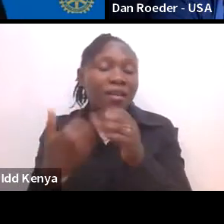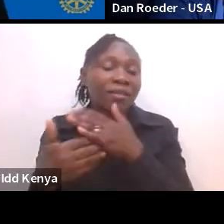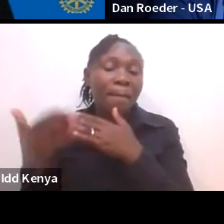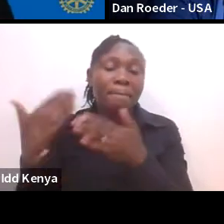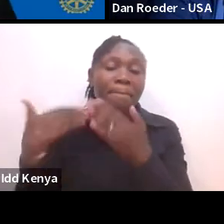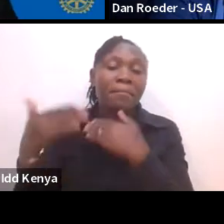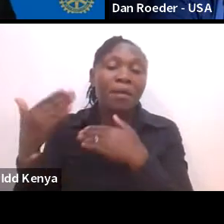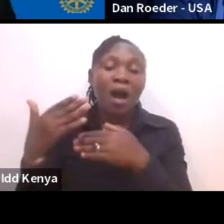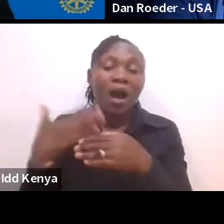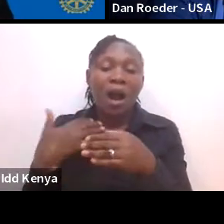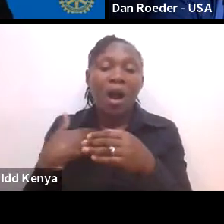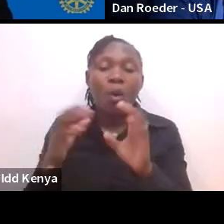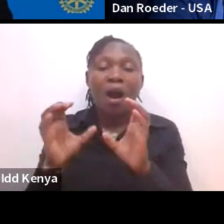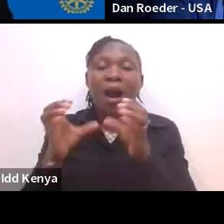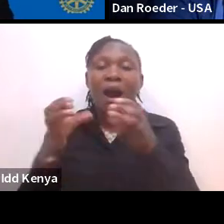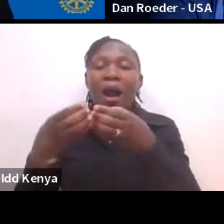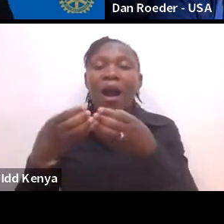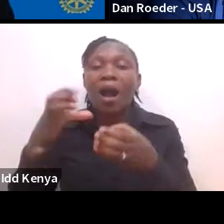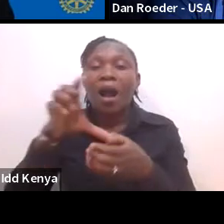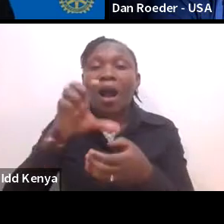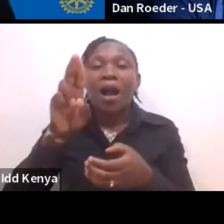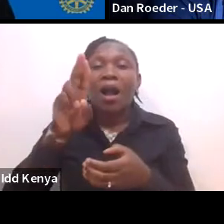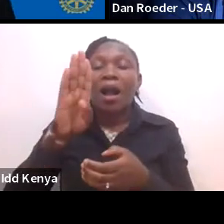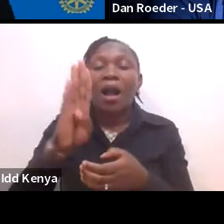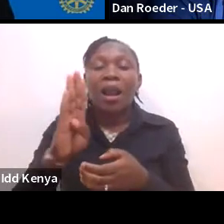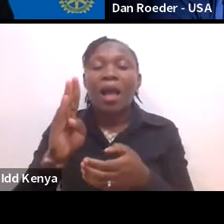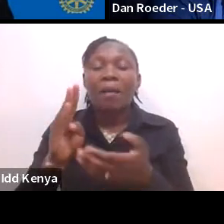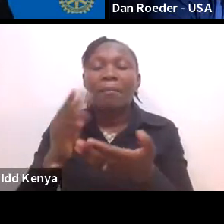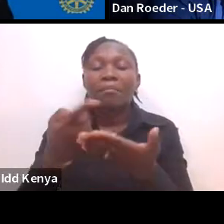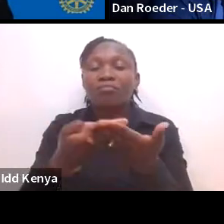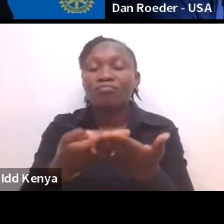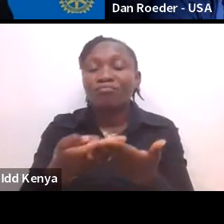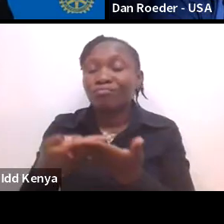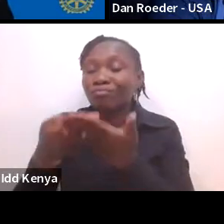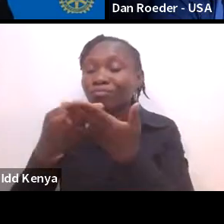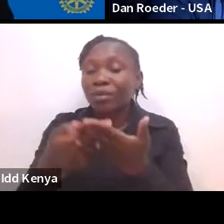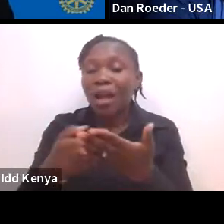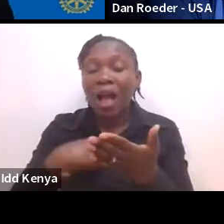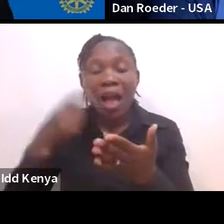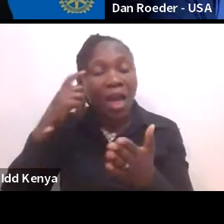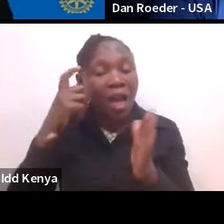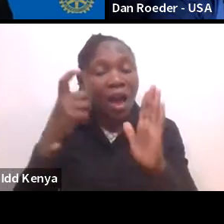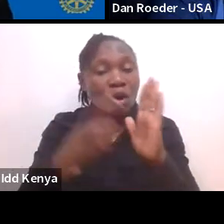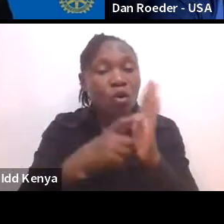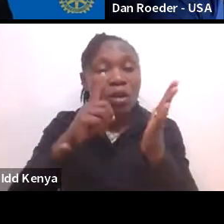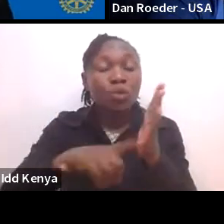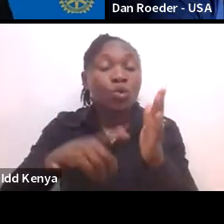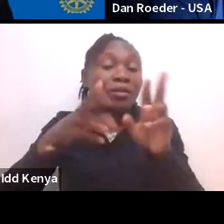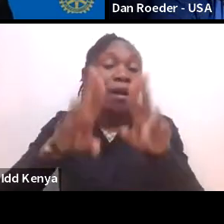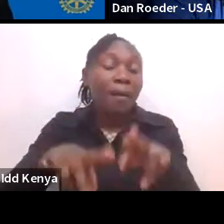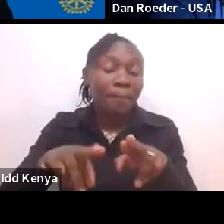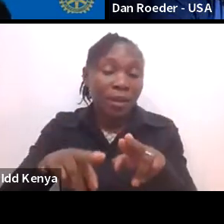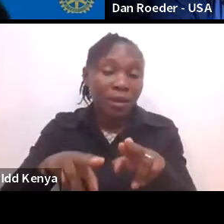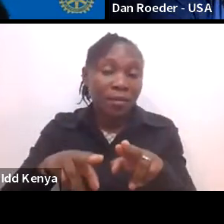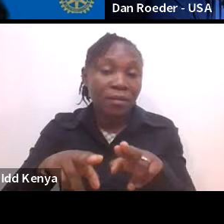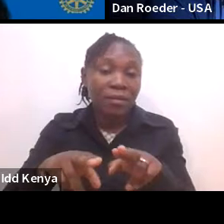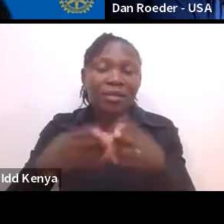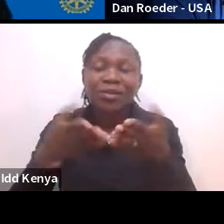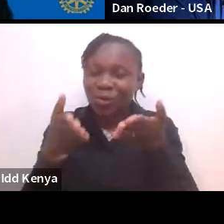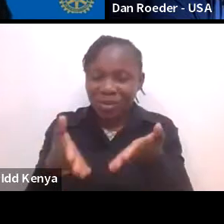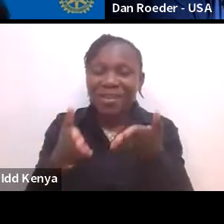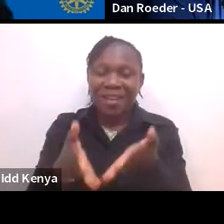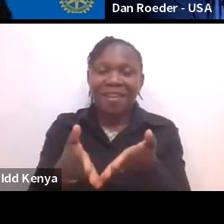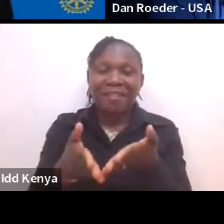had a conversation, and I want to acknowledge that what came out of that conversation was today. And this